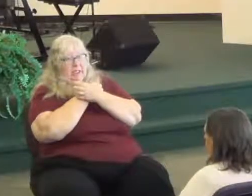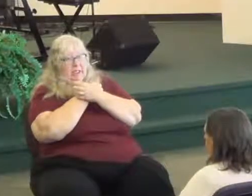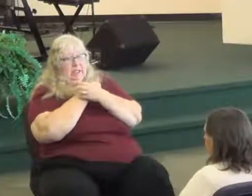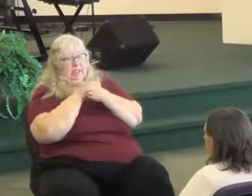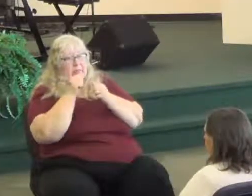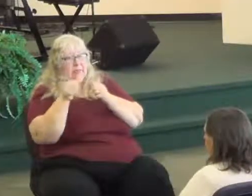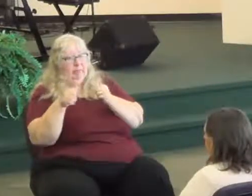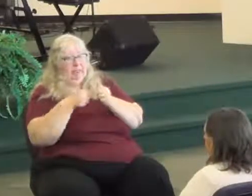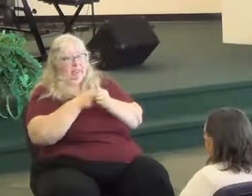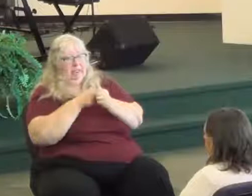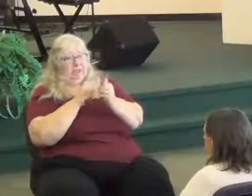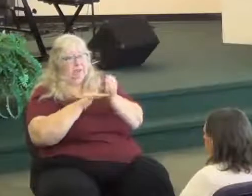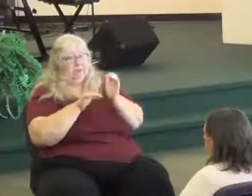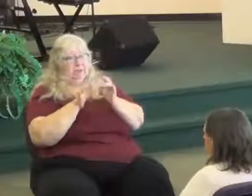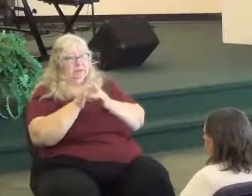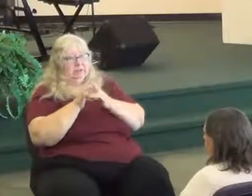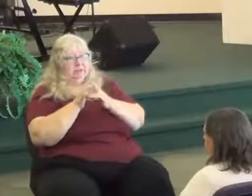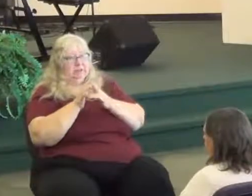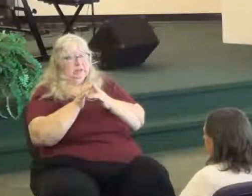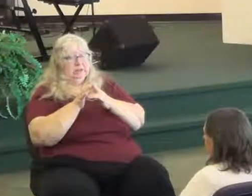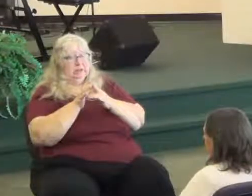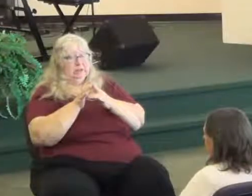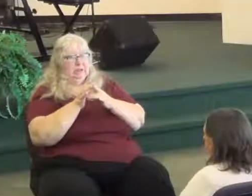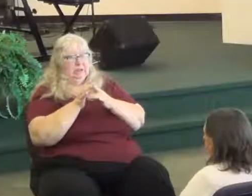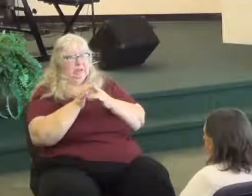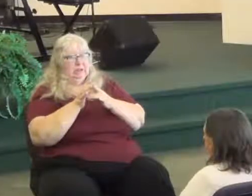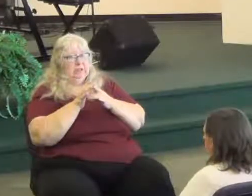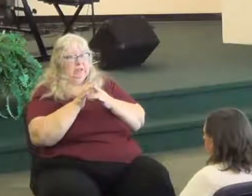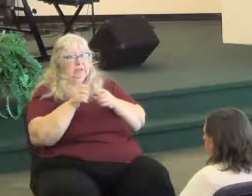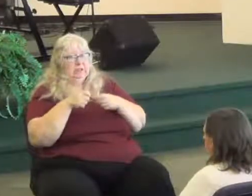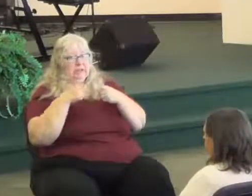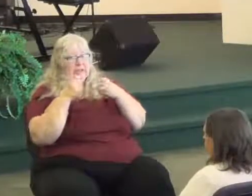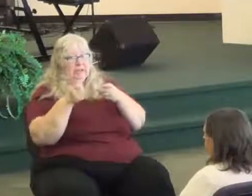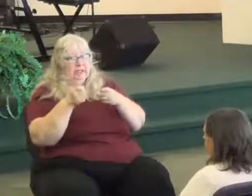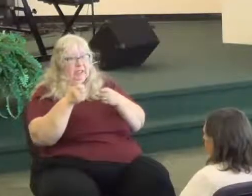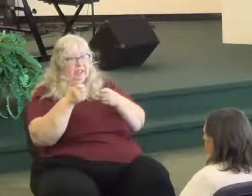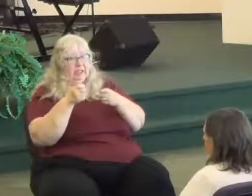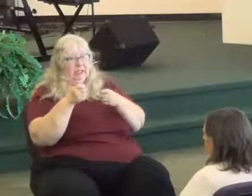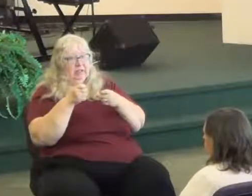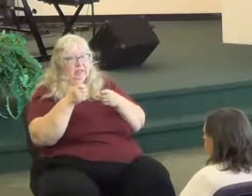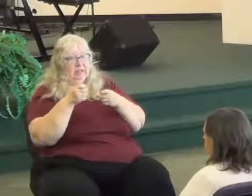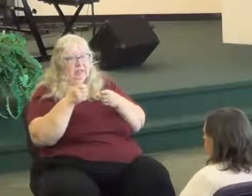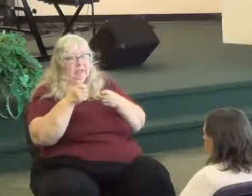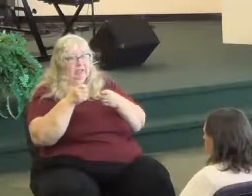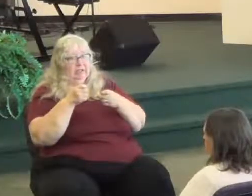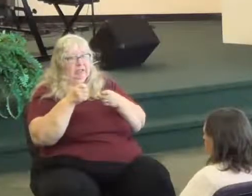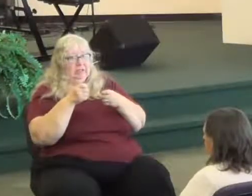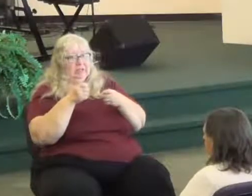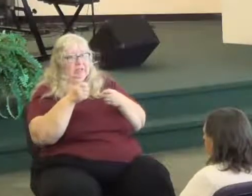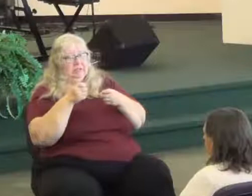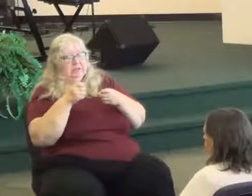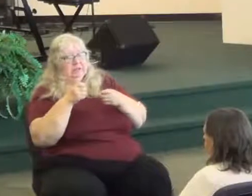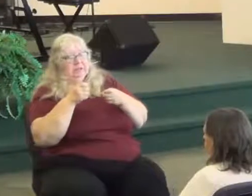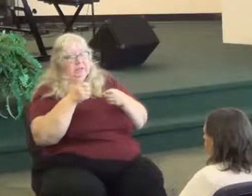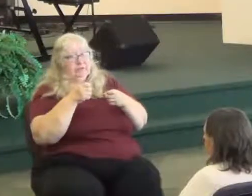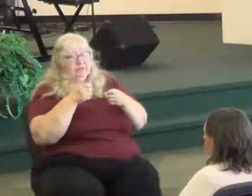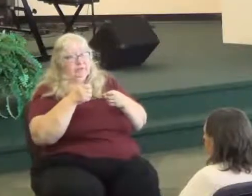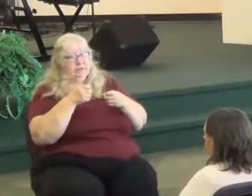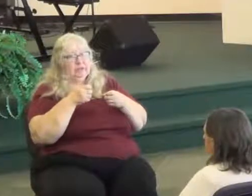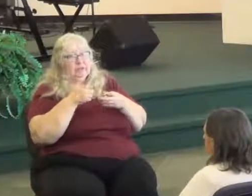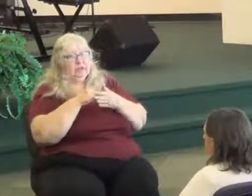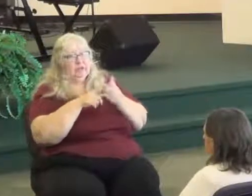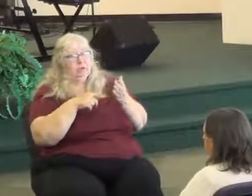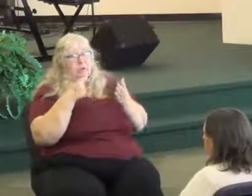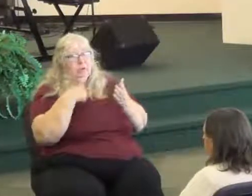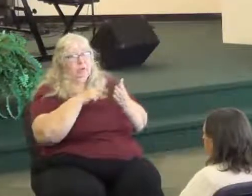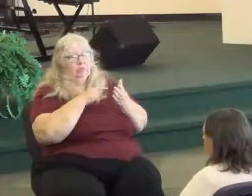Jesus is the gift. God's right there. I don't care about a teddy bear. But that's our culture. What can we get? God's our mighty